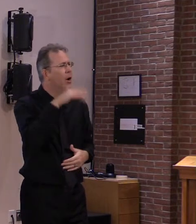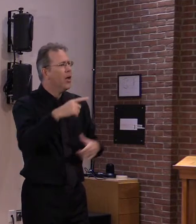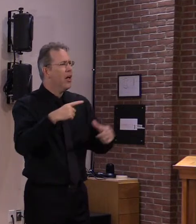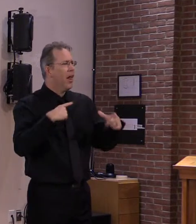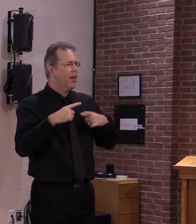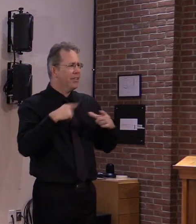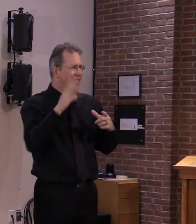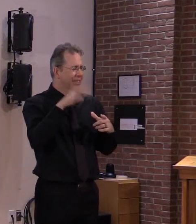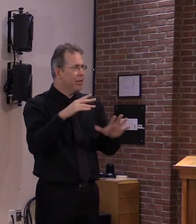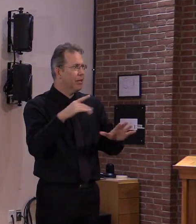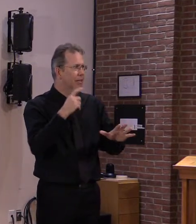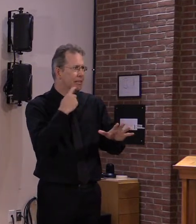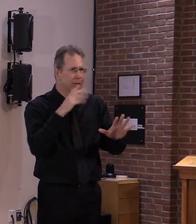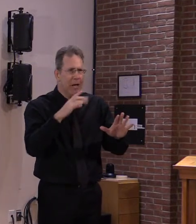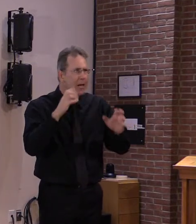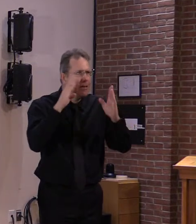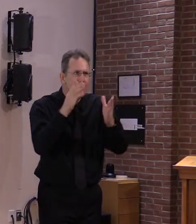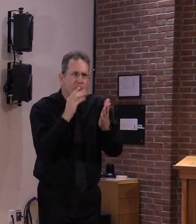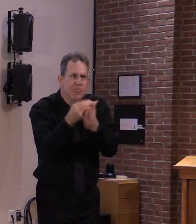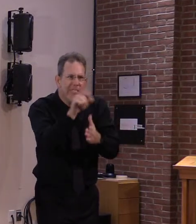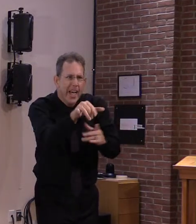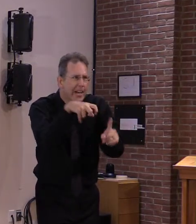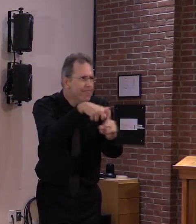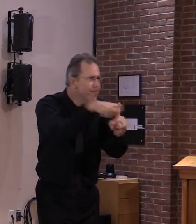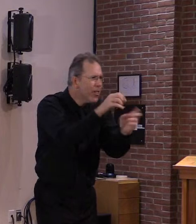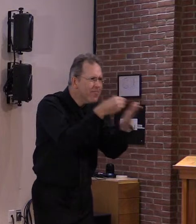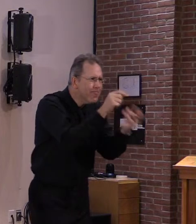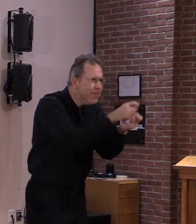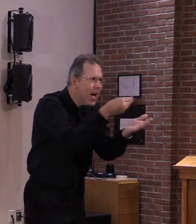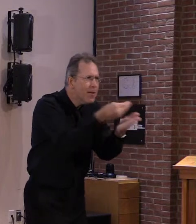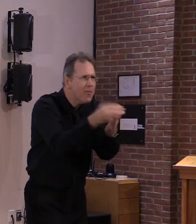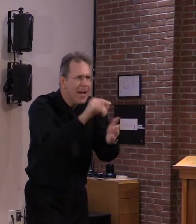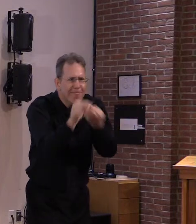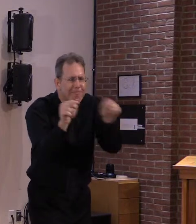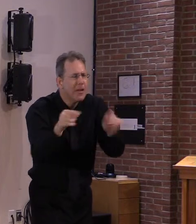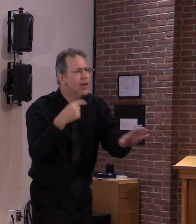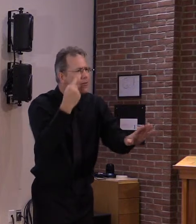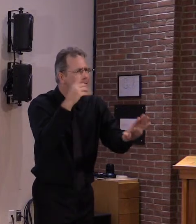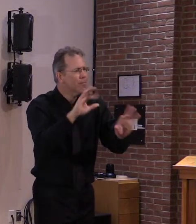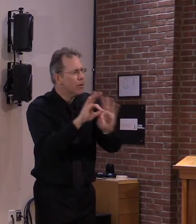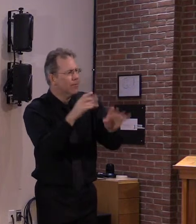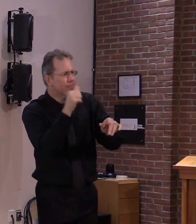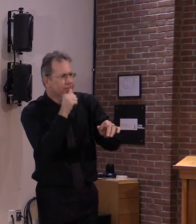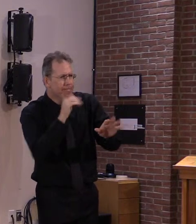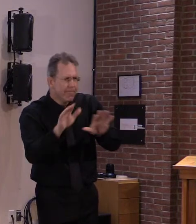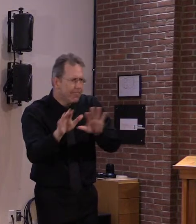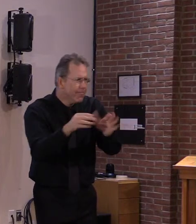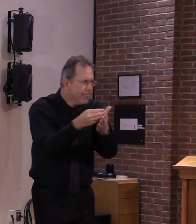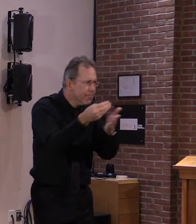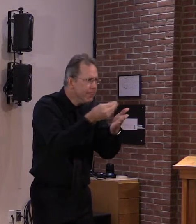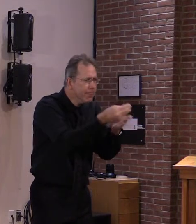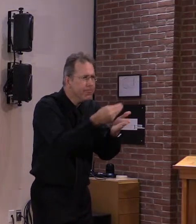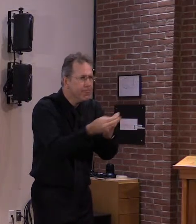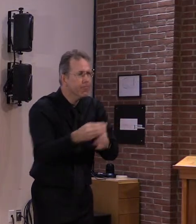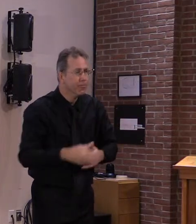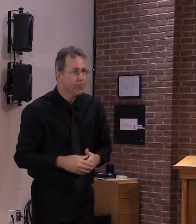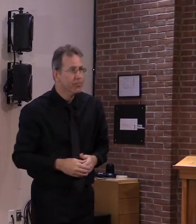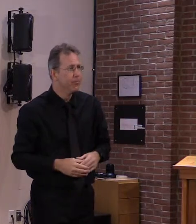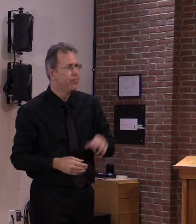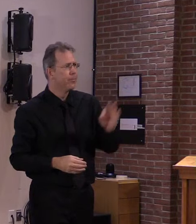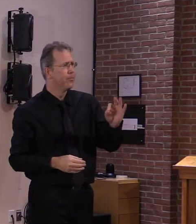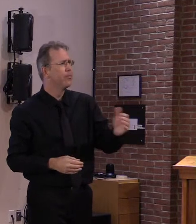with COVID, none under investigation, 2 in an ICU, none on a